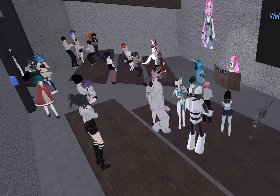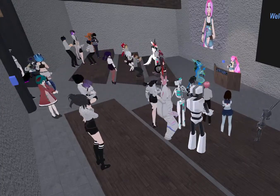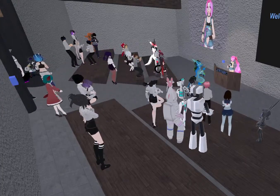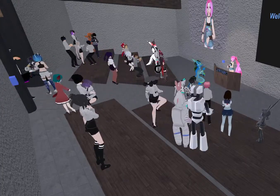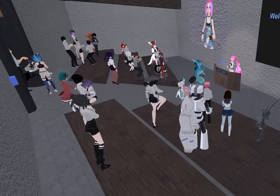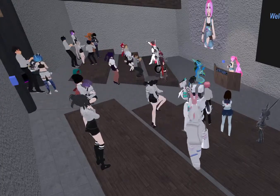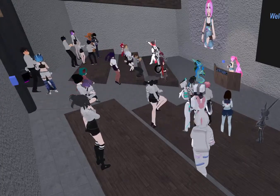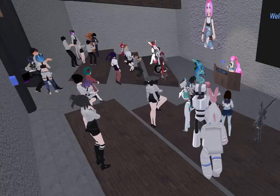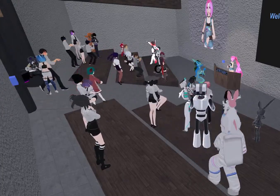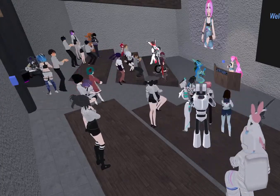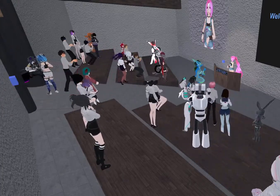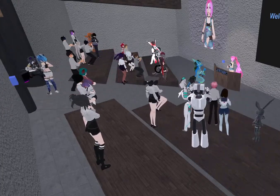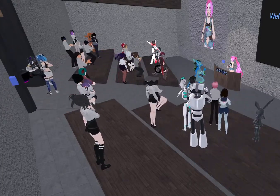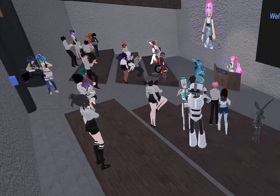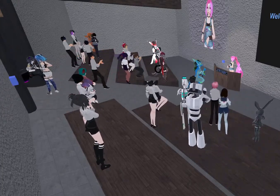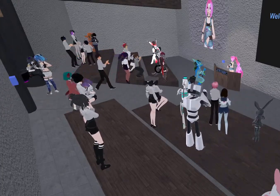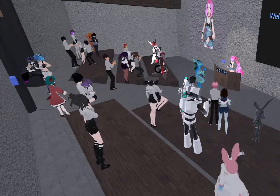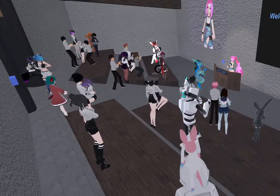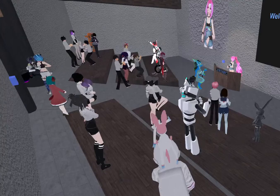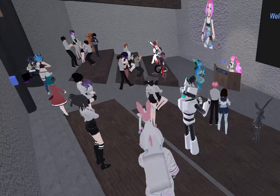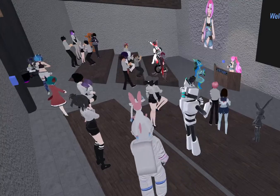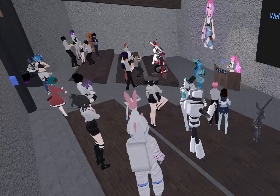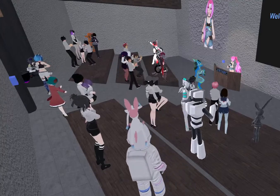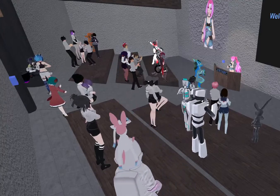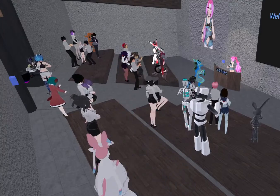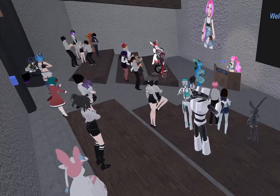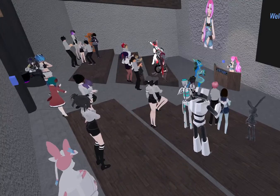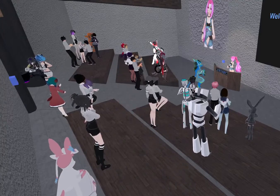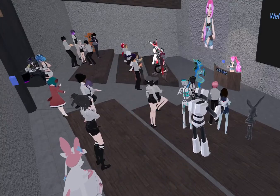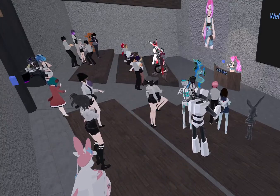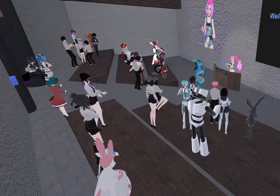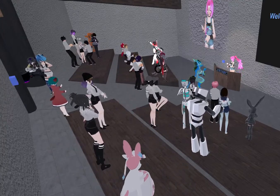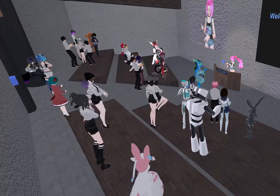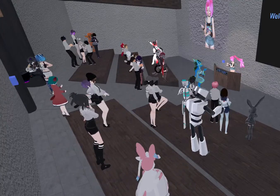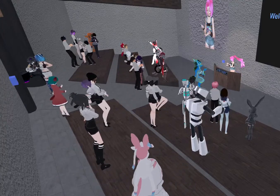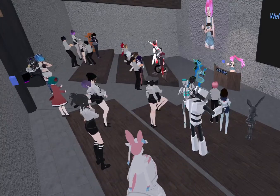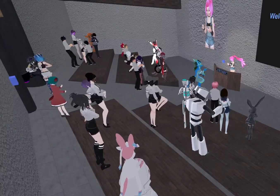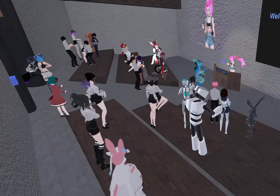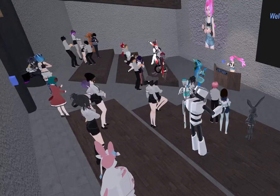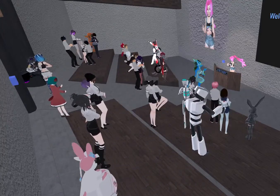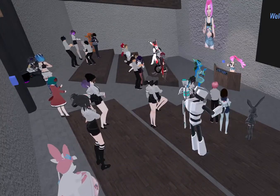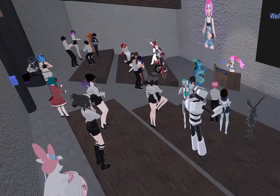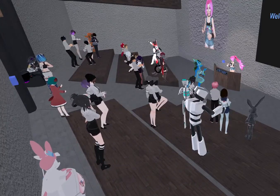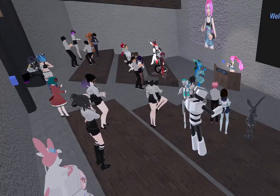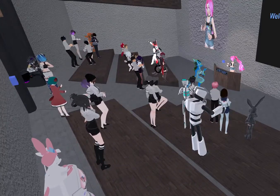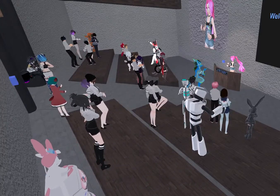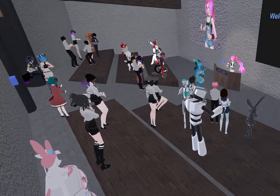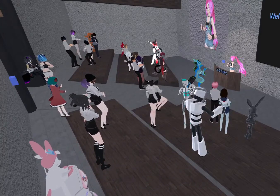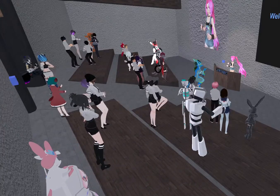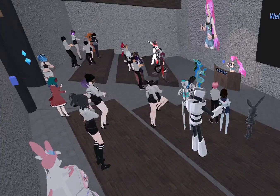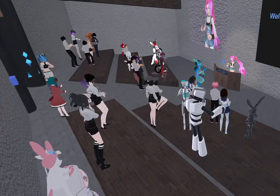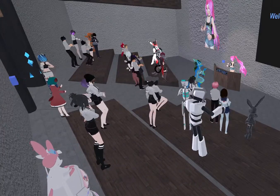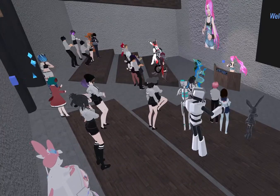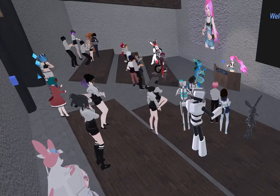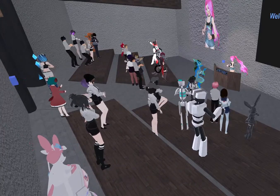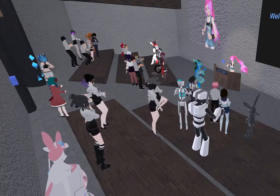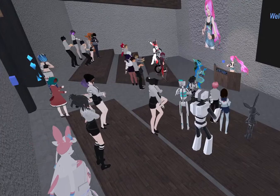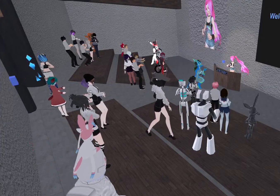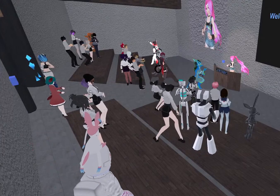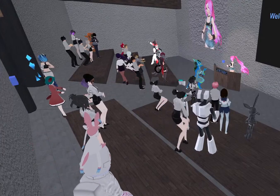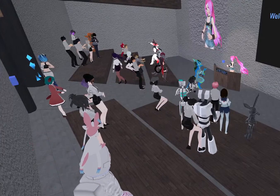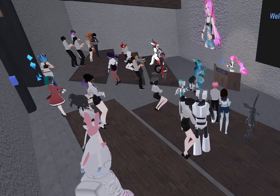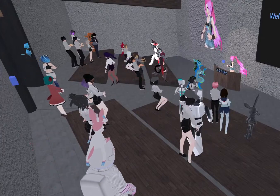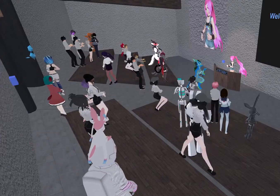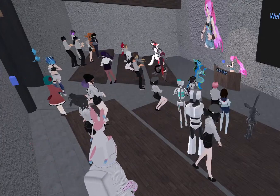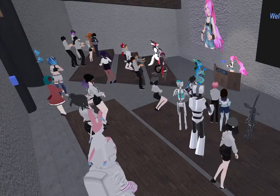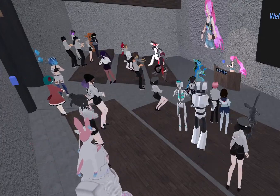World of been? Warcraft? Okay. Jenny, could Hi. you add one of my quest friends here? I think they sent you a friend request. I got